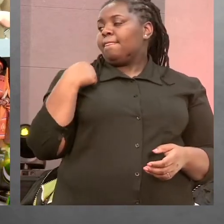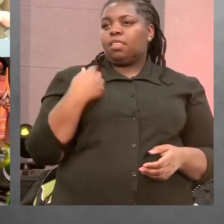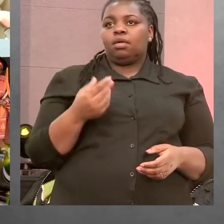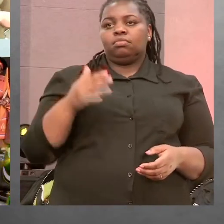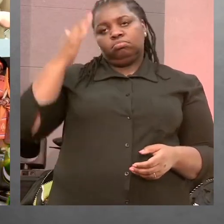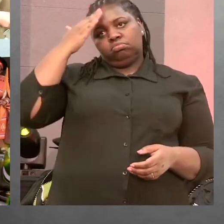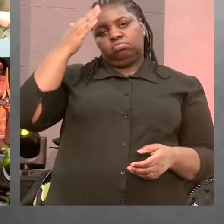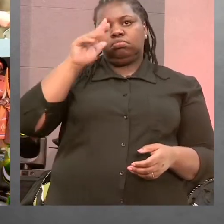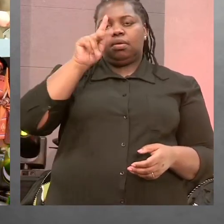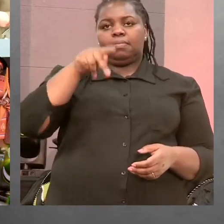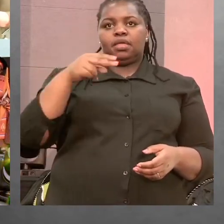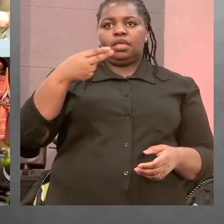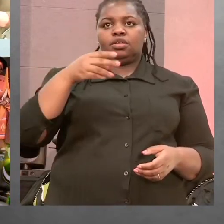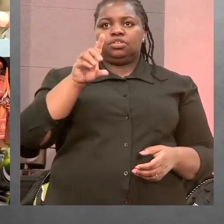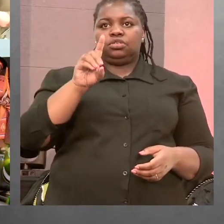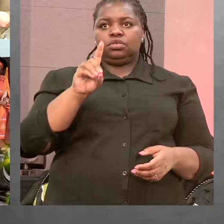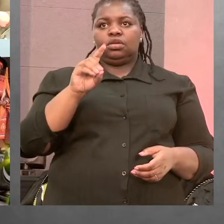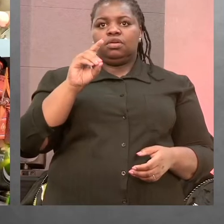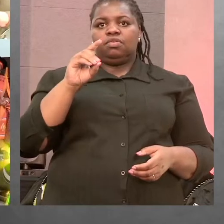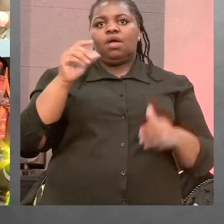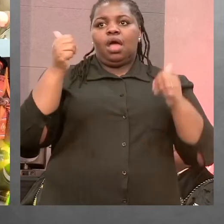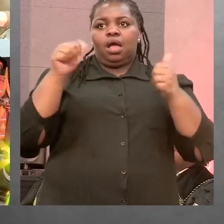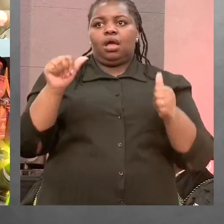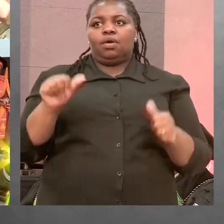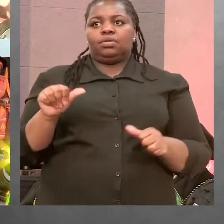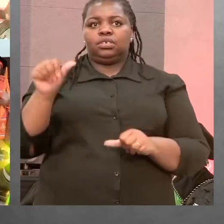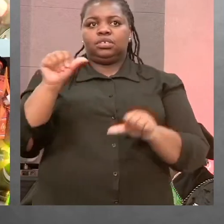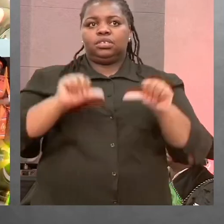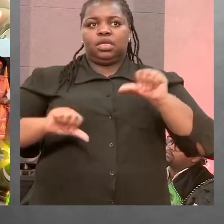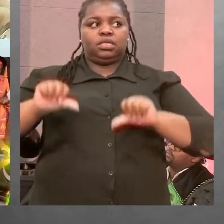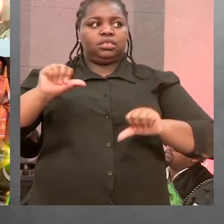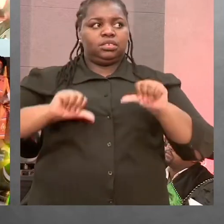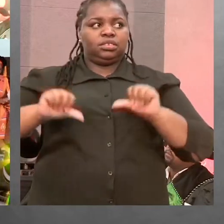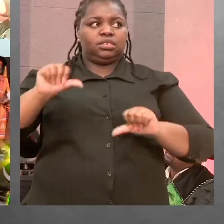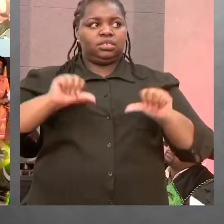PhD in accounting sciences.